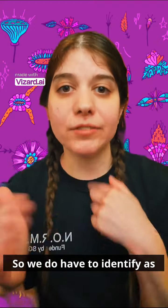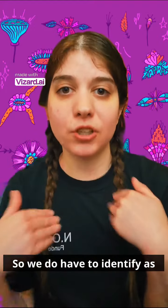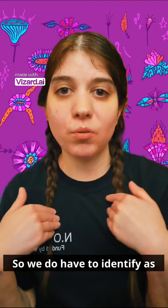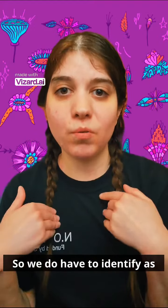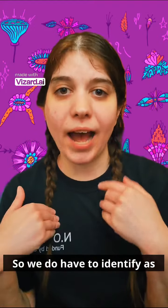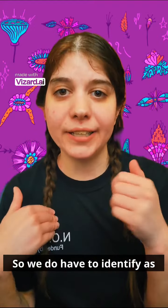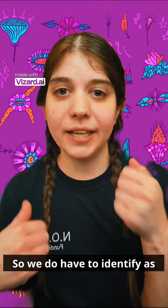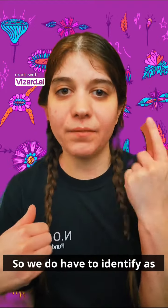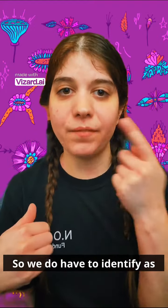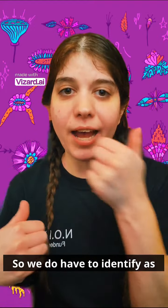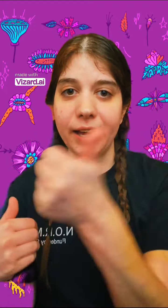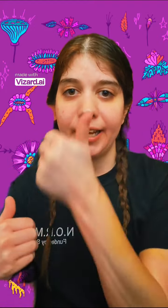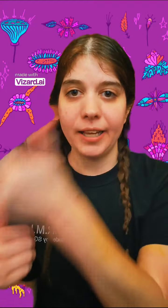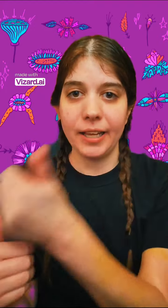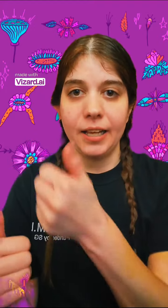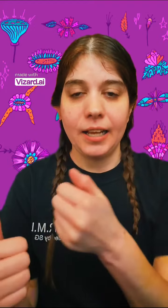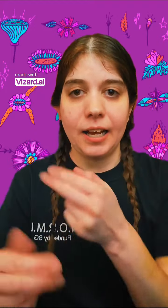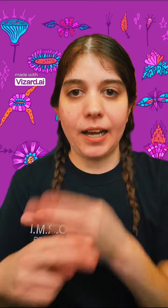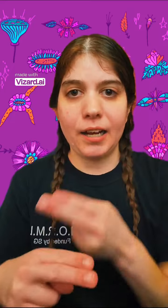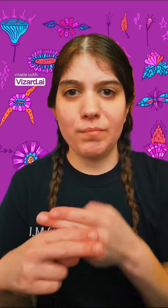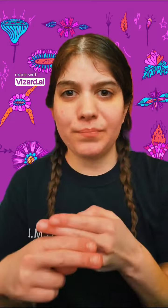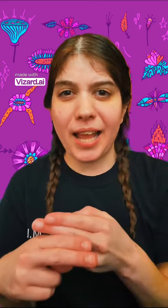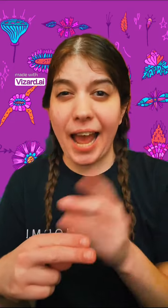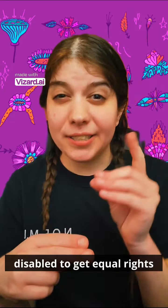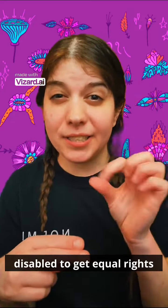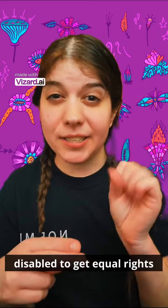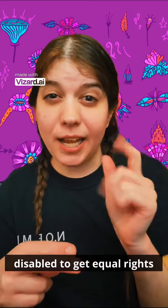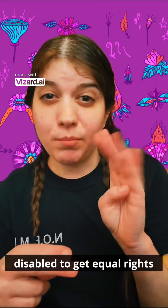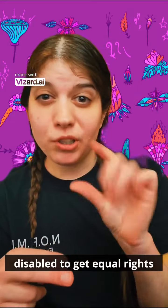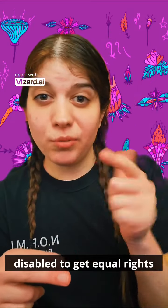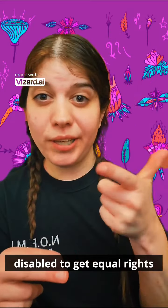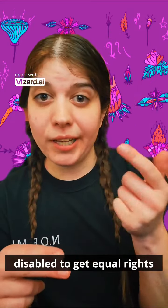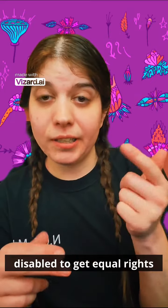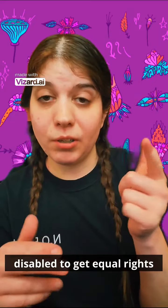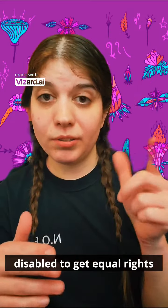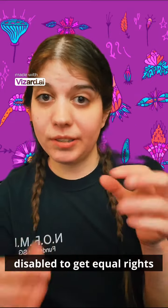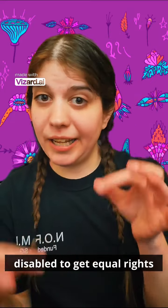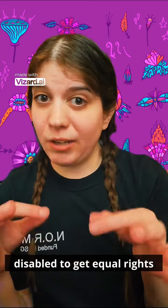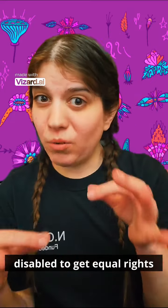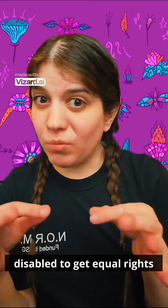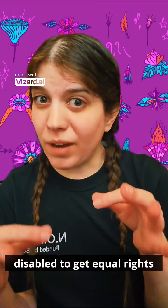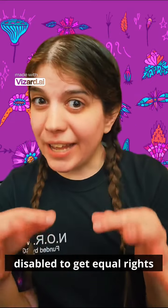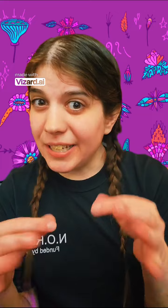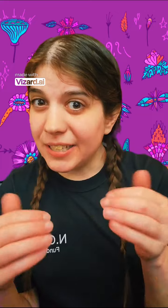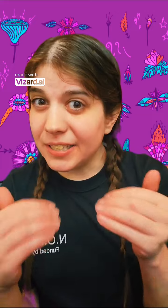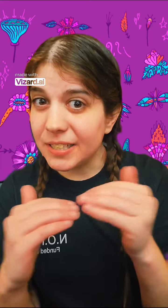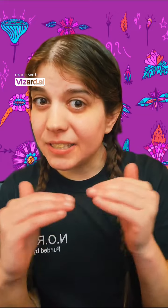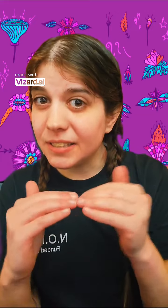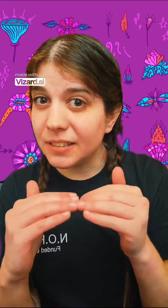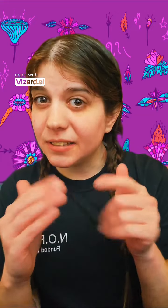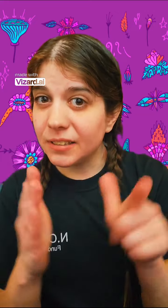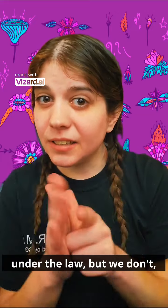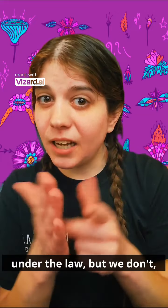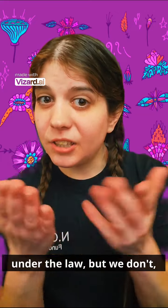to identify as disabled to get equal rights under the